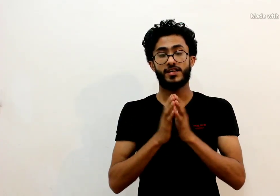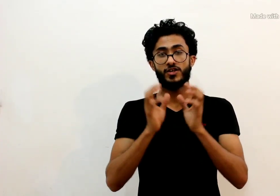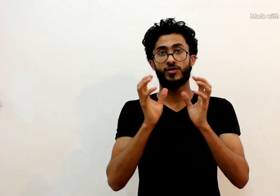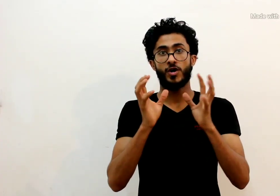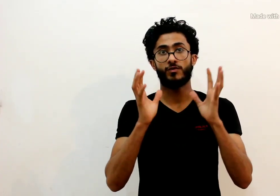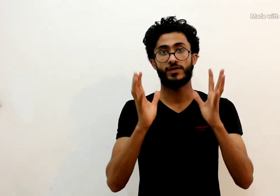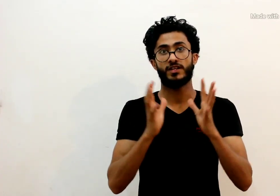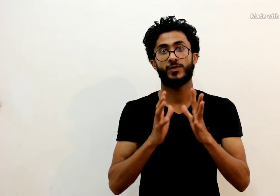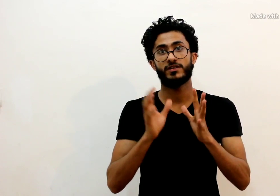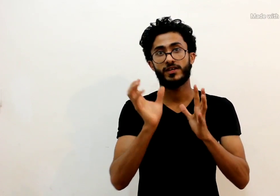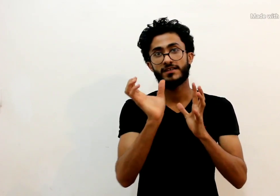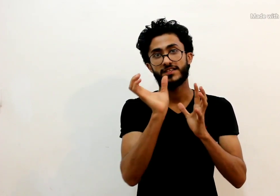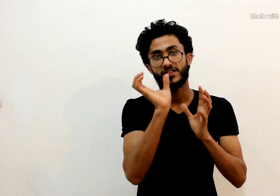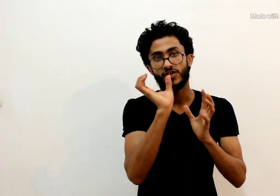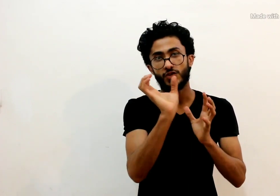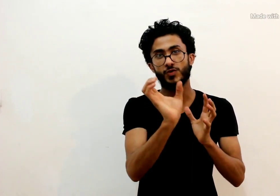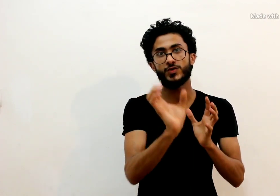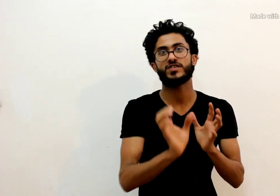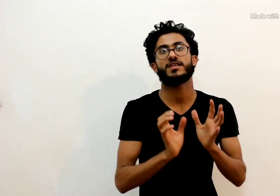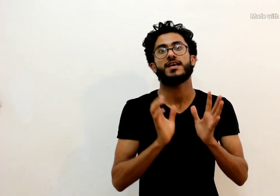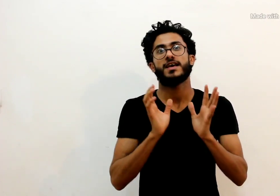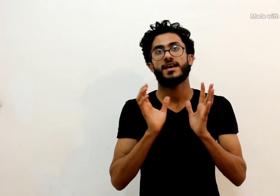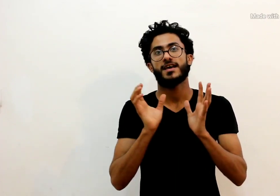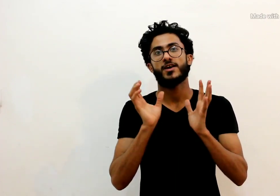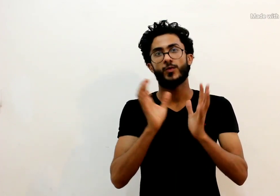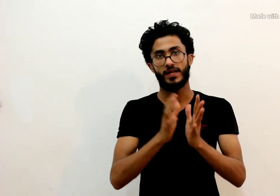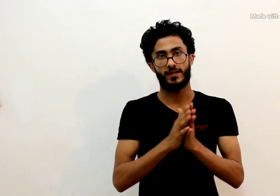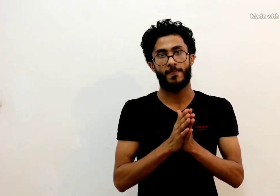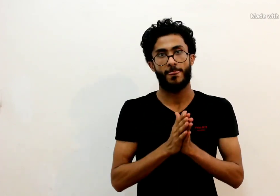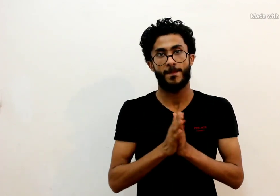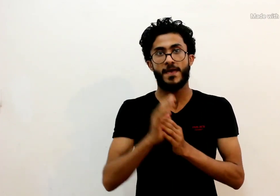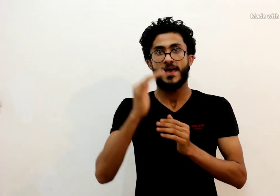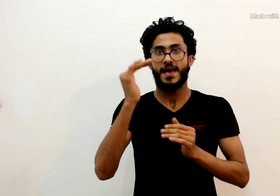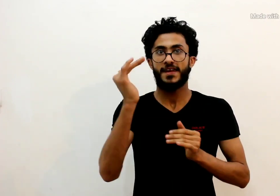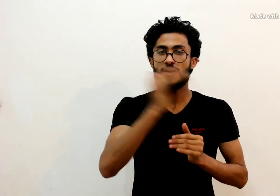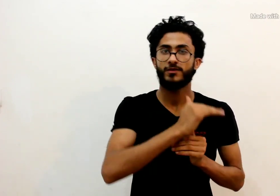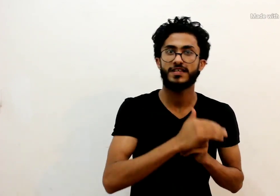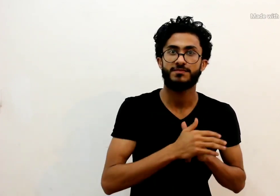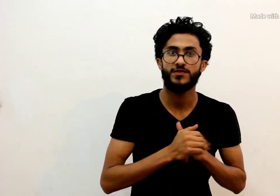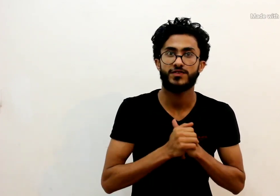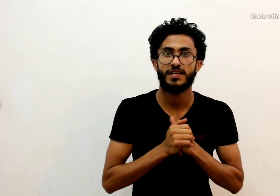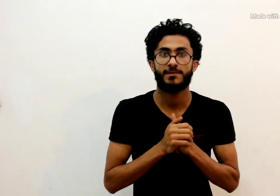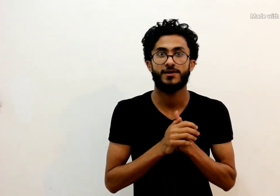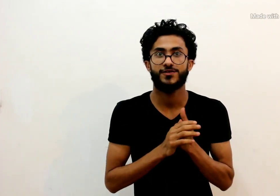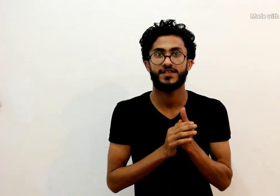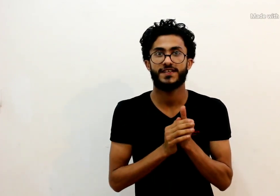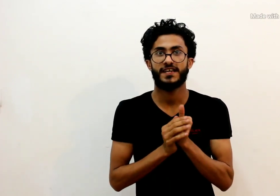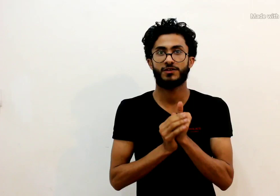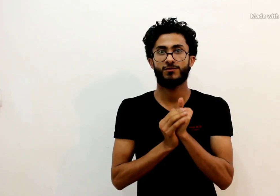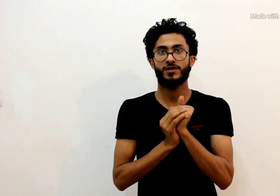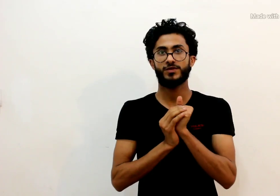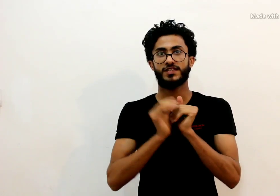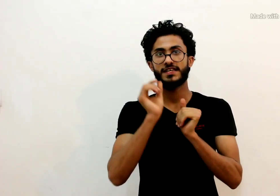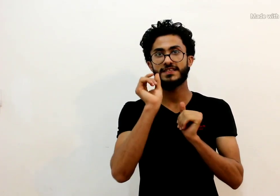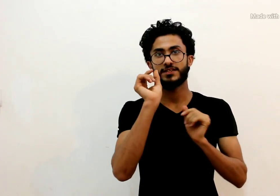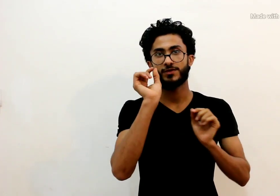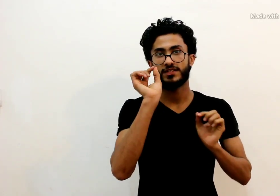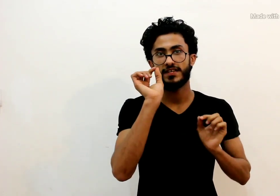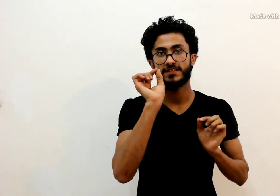you know fairly well, you can just use well. And now let's move to talk about the second one, which is